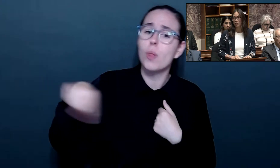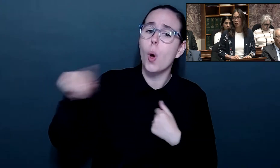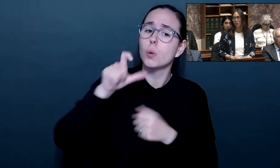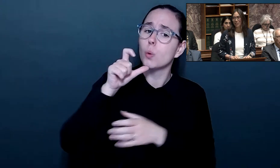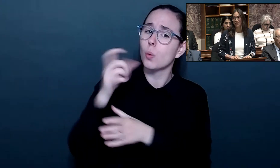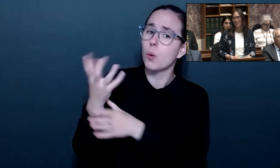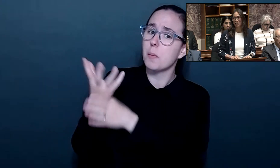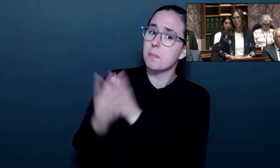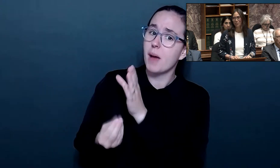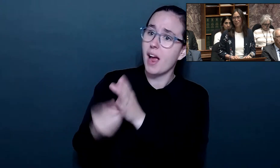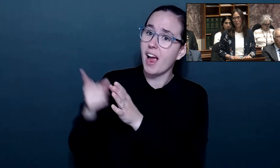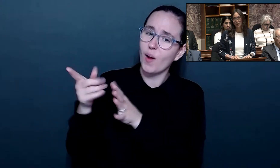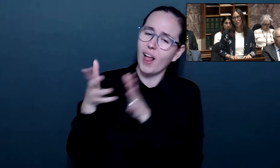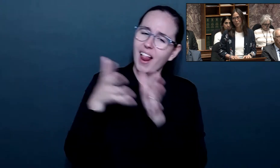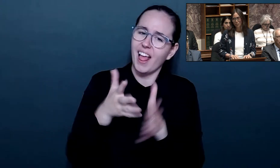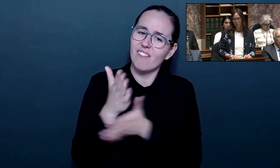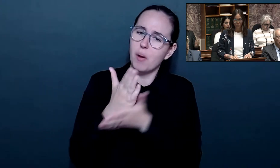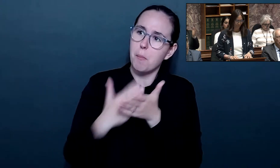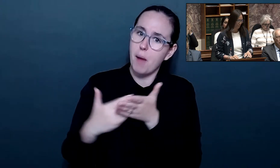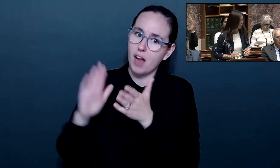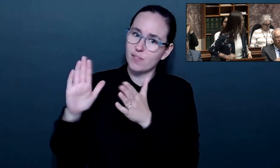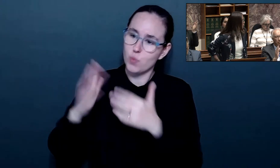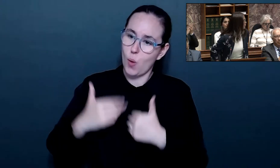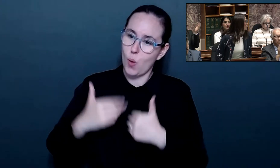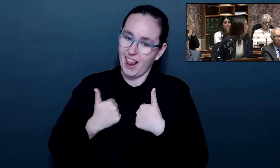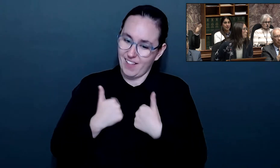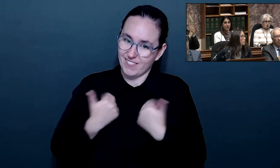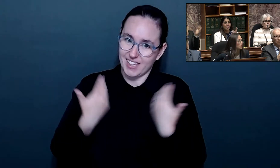and sacrifice today. Thank you.